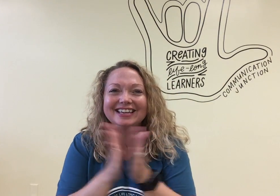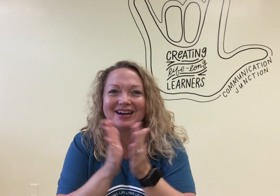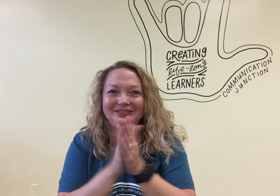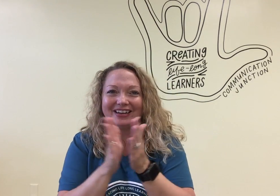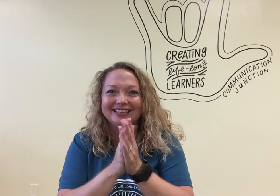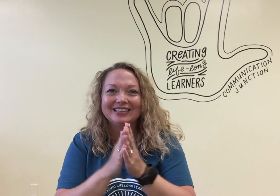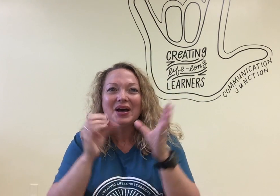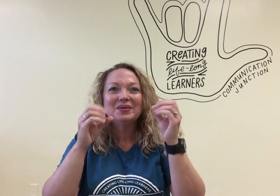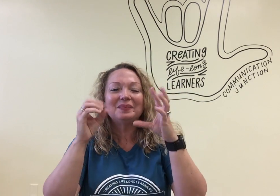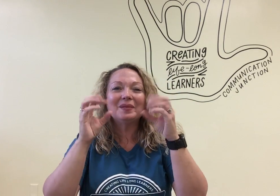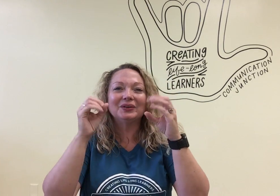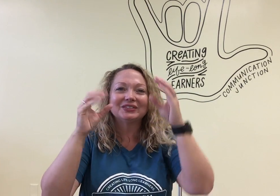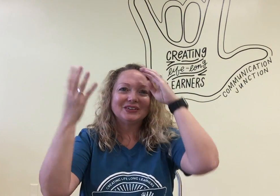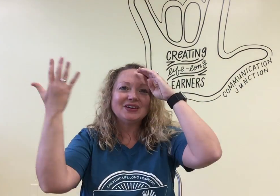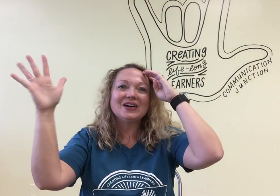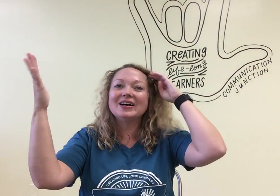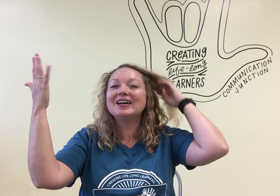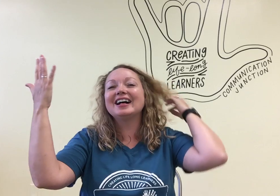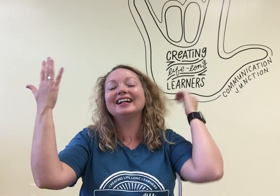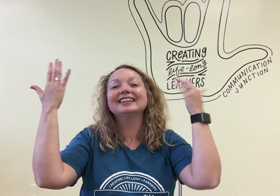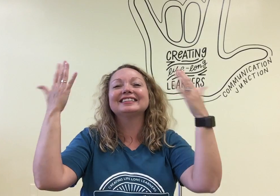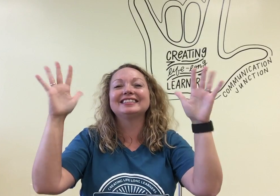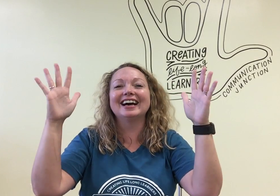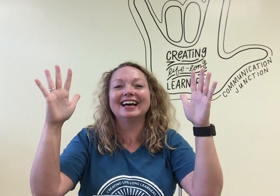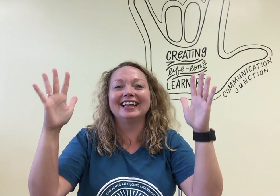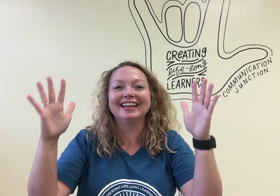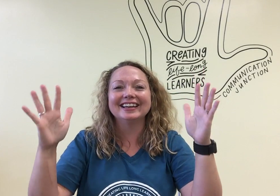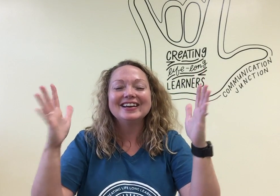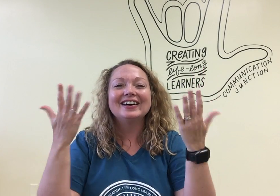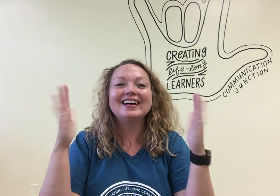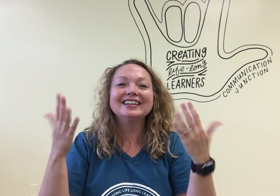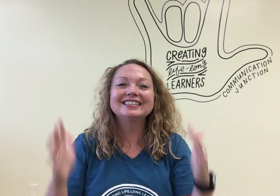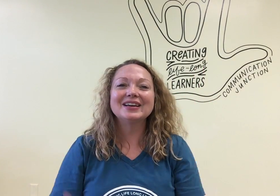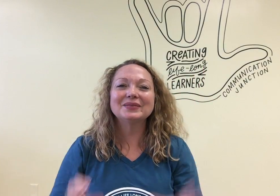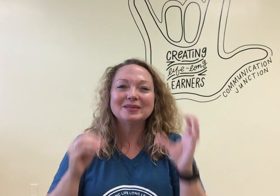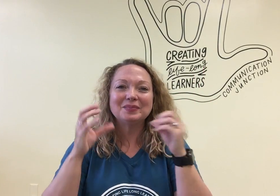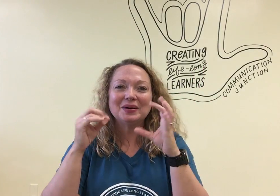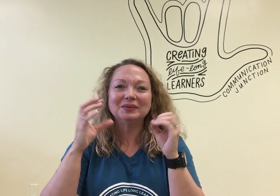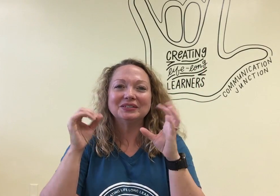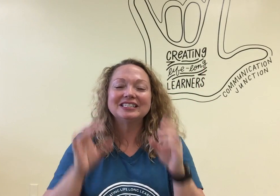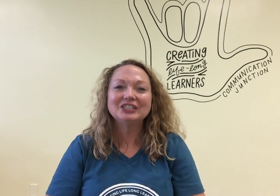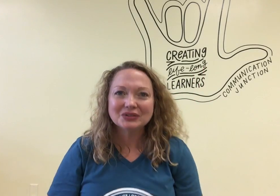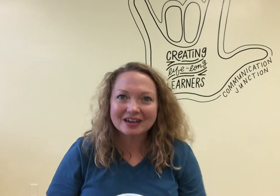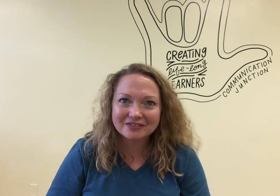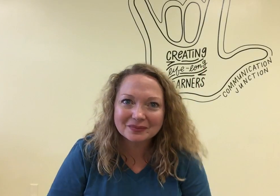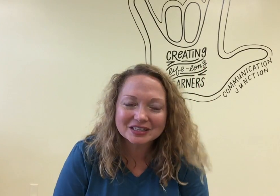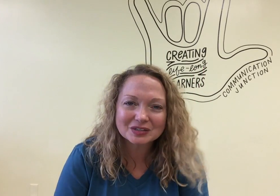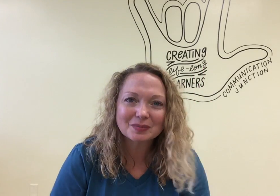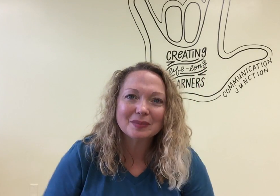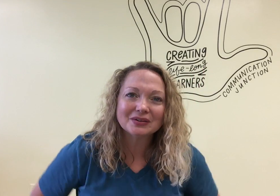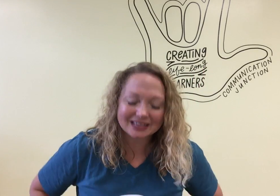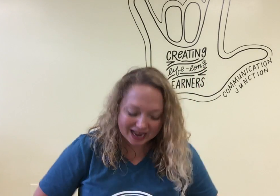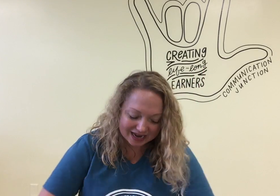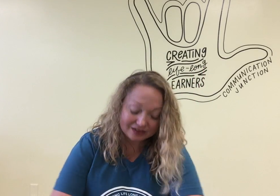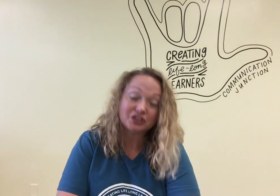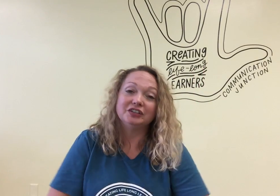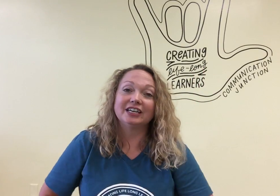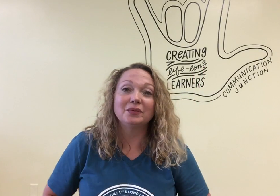job, friends. Bubbles are all done. All done with bubbles. Did you have fun with those bubbles? I sure did. I wish